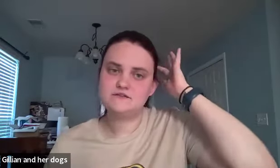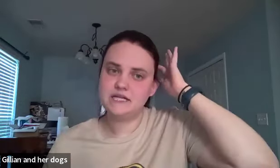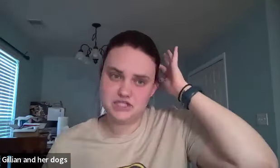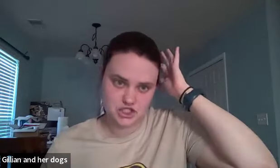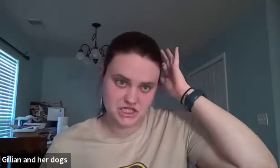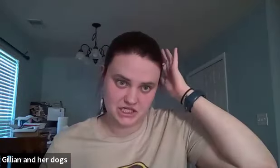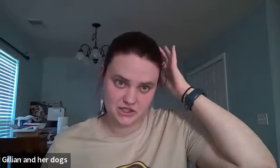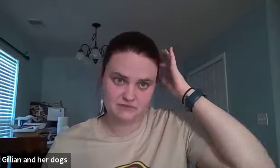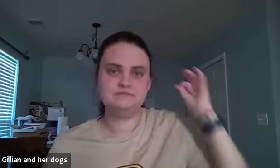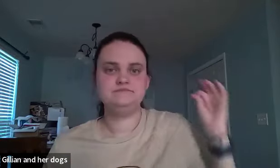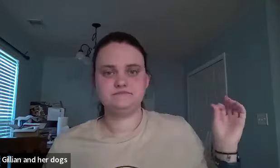for engineer.